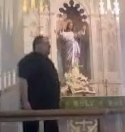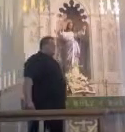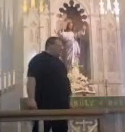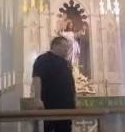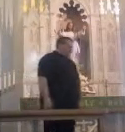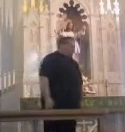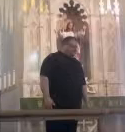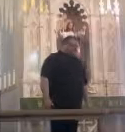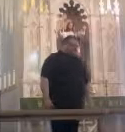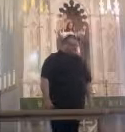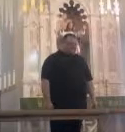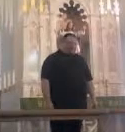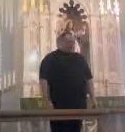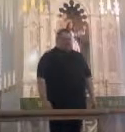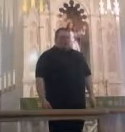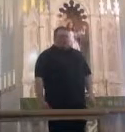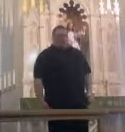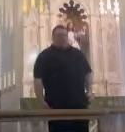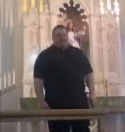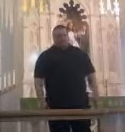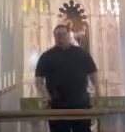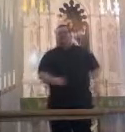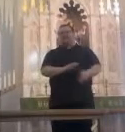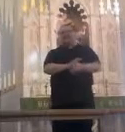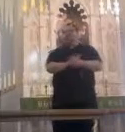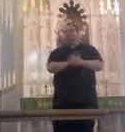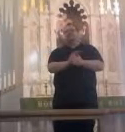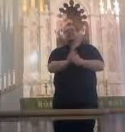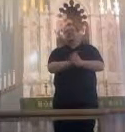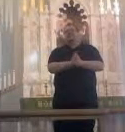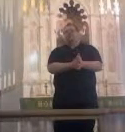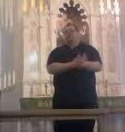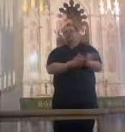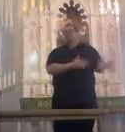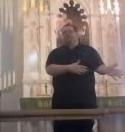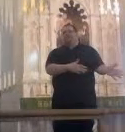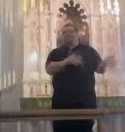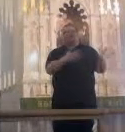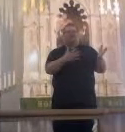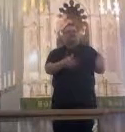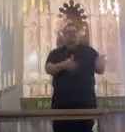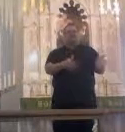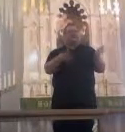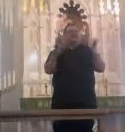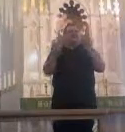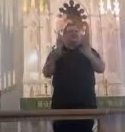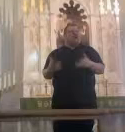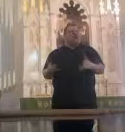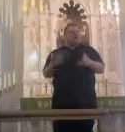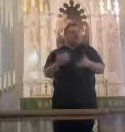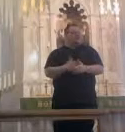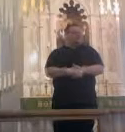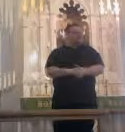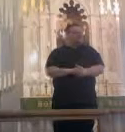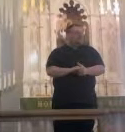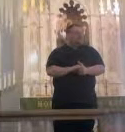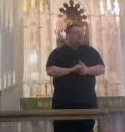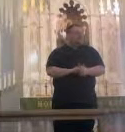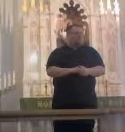Now, how is this, then, the worst day ever for Elijah?